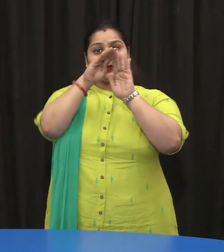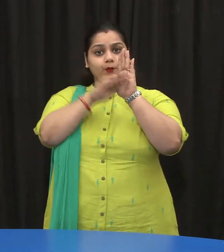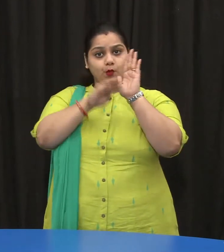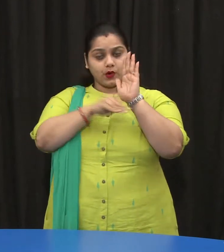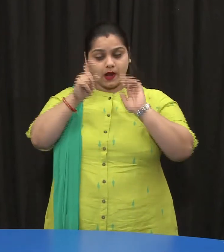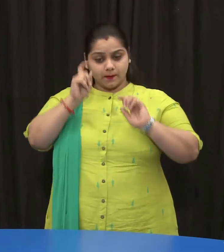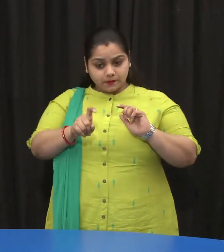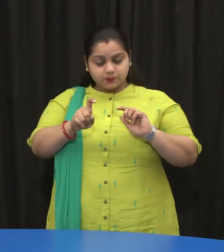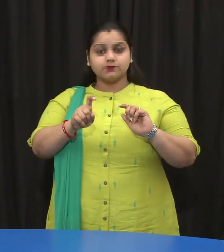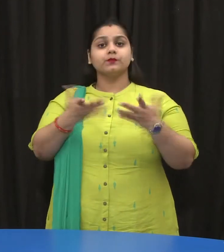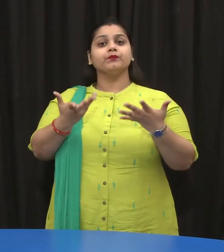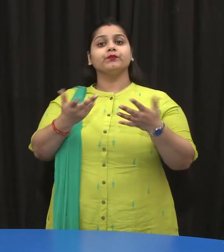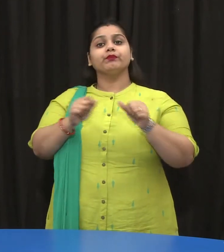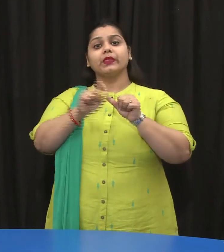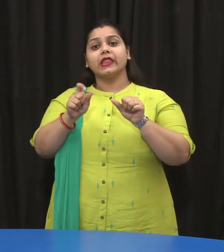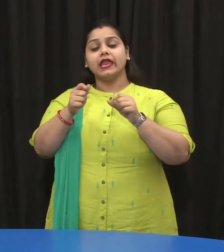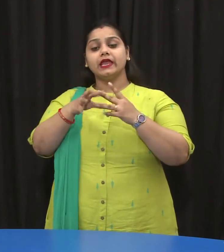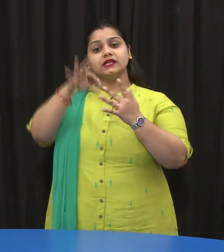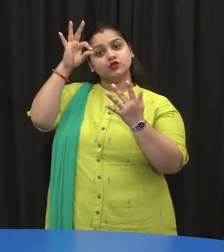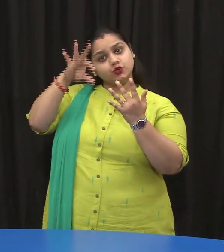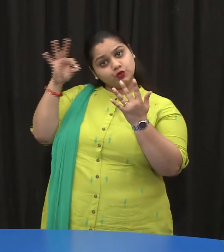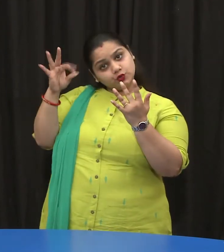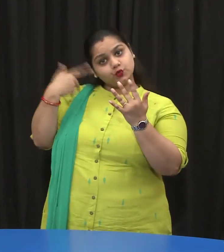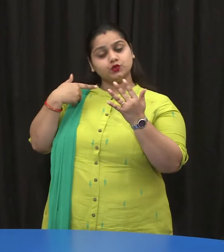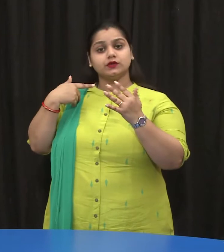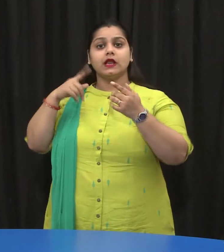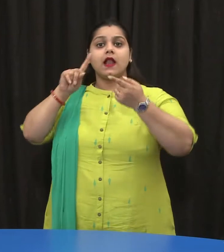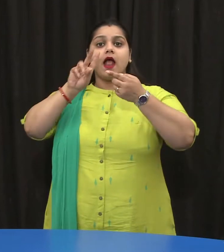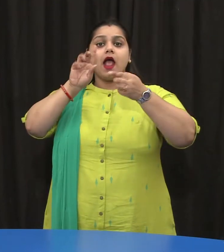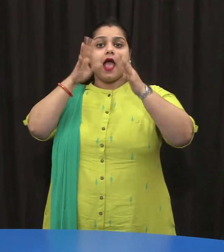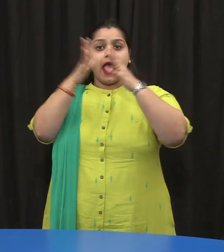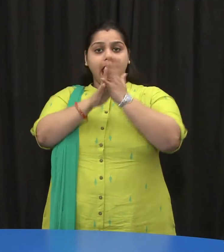and select Microsoft Excel.